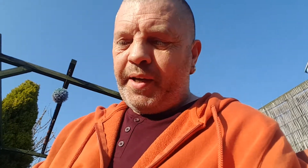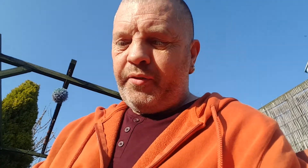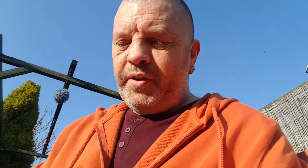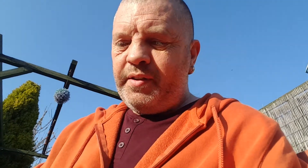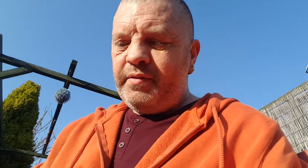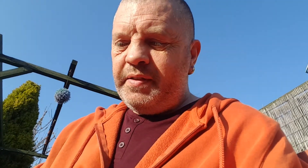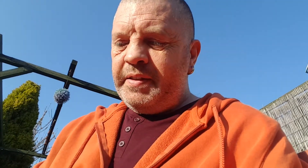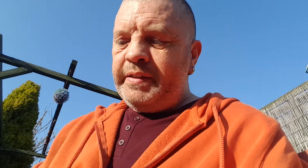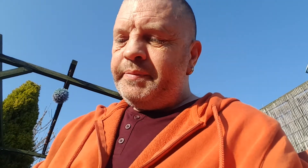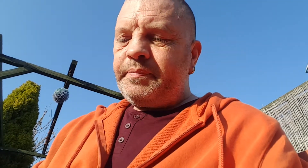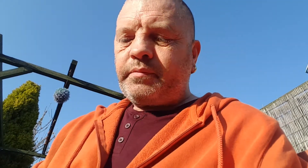pound,